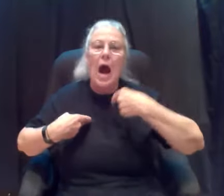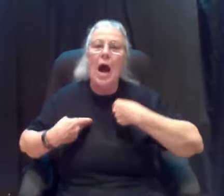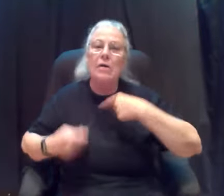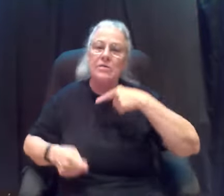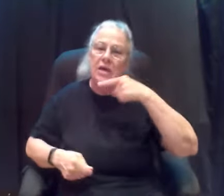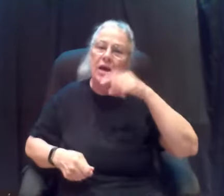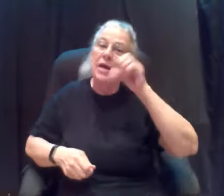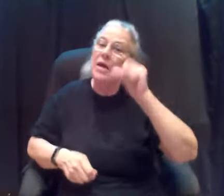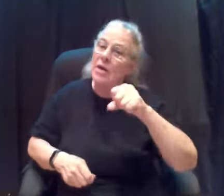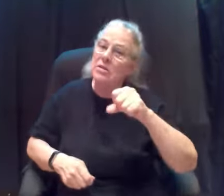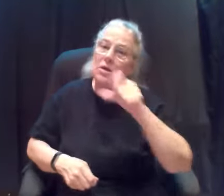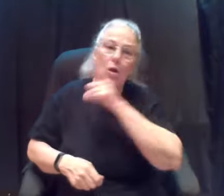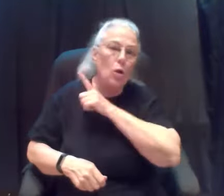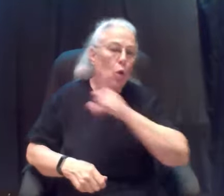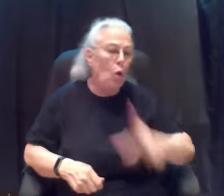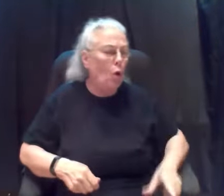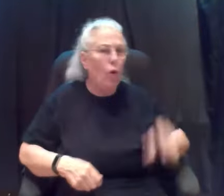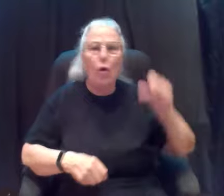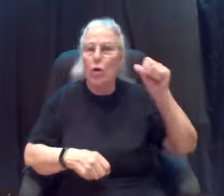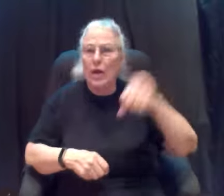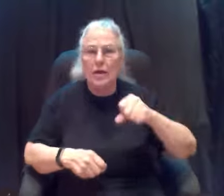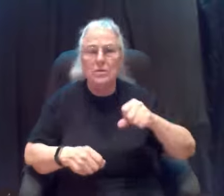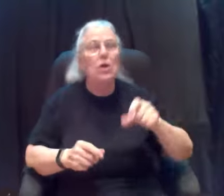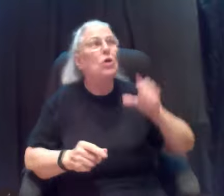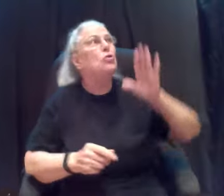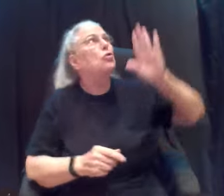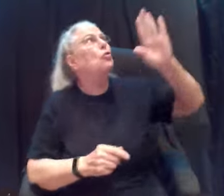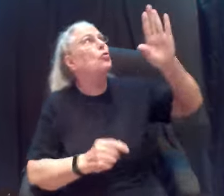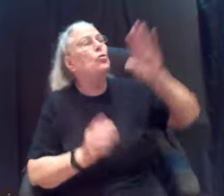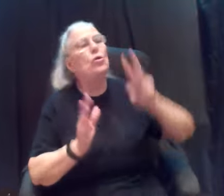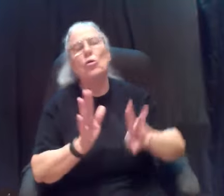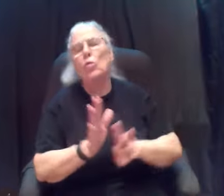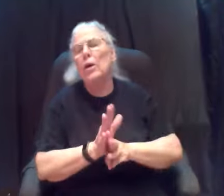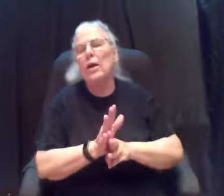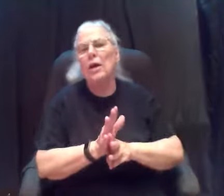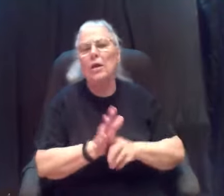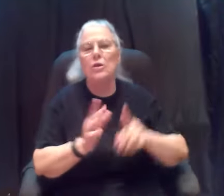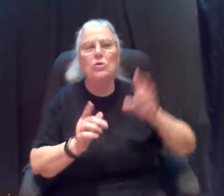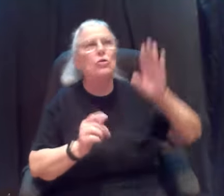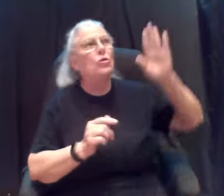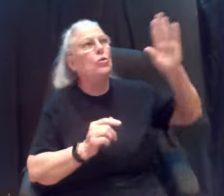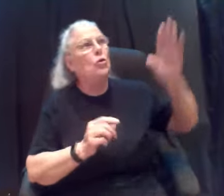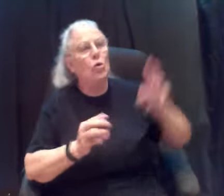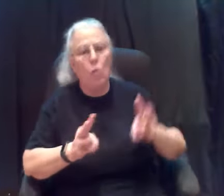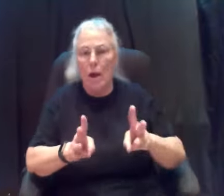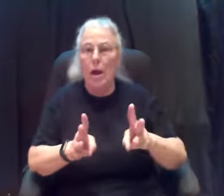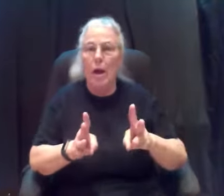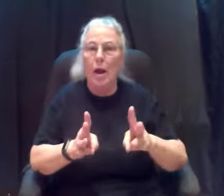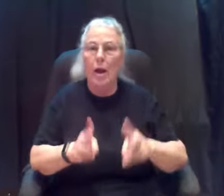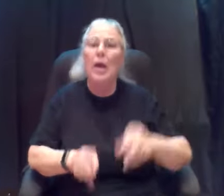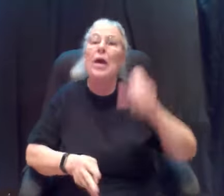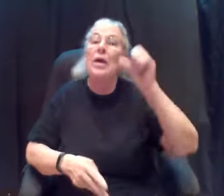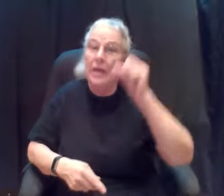I'll say yes, Lord, yes, to your will and to your way.